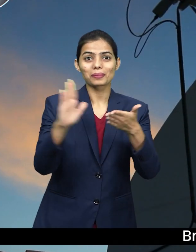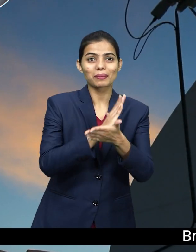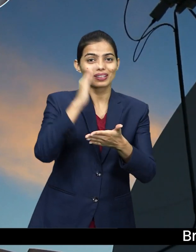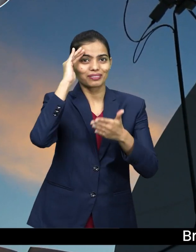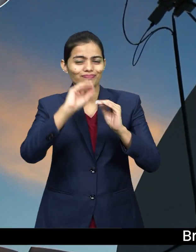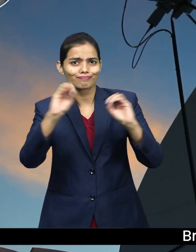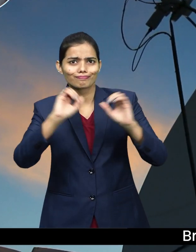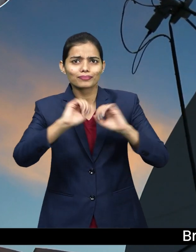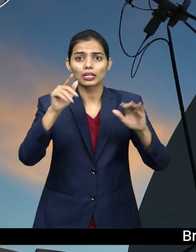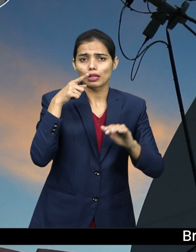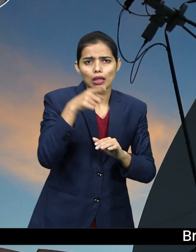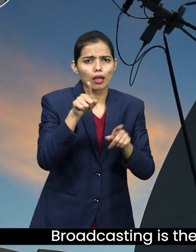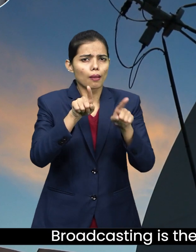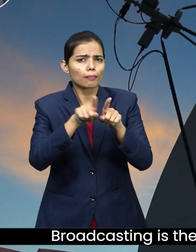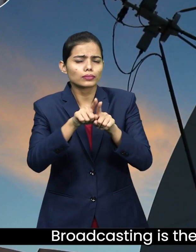Broadcasting.